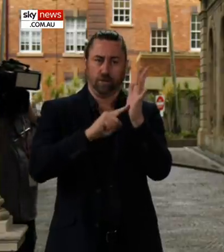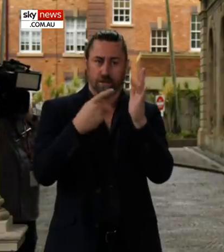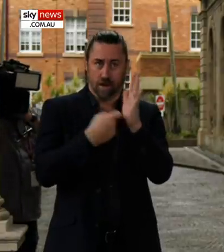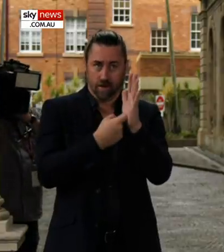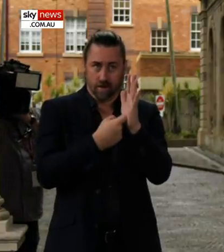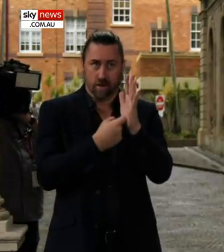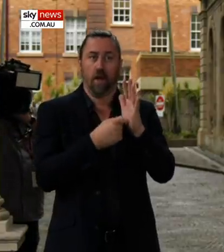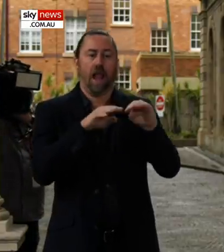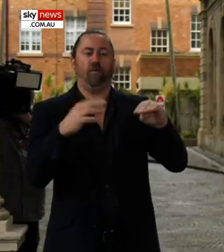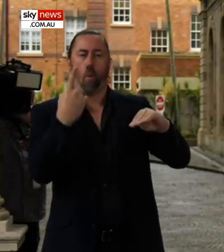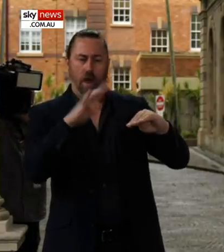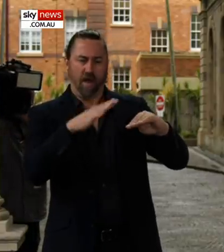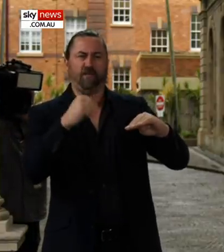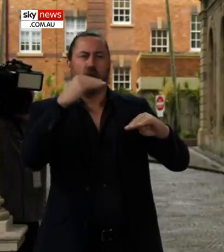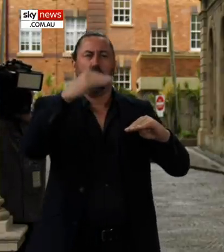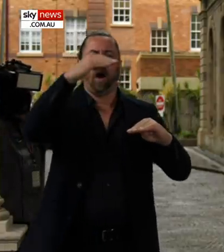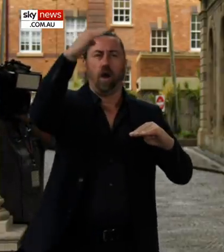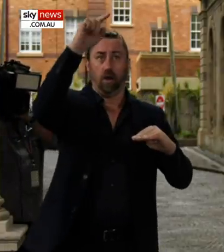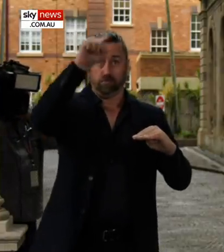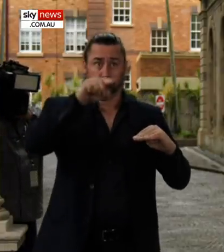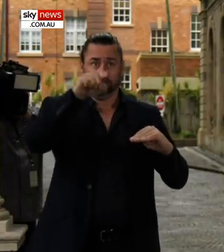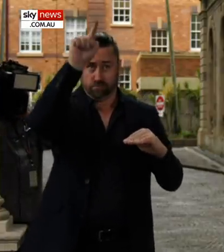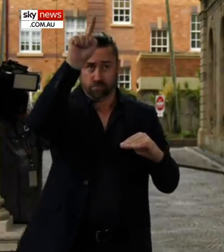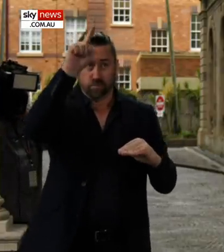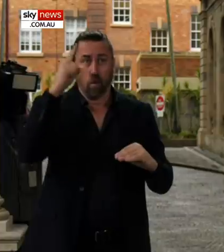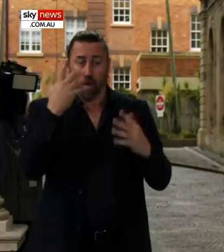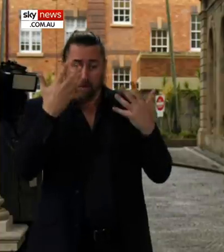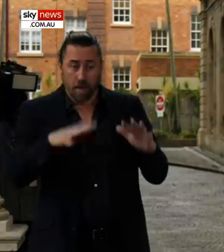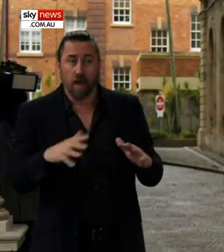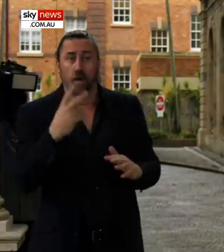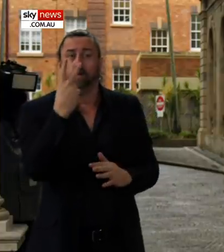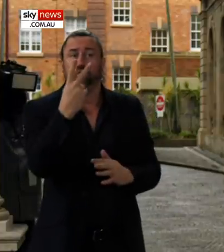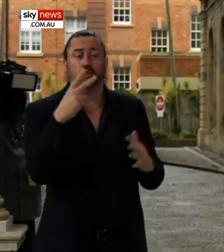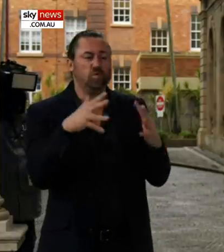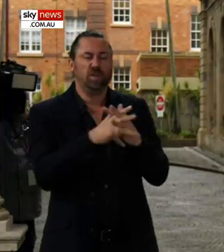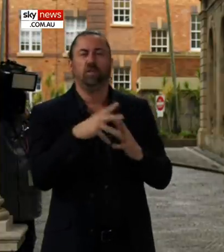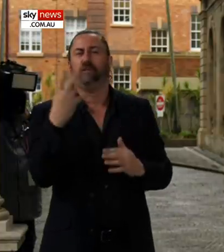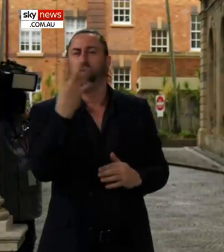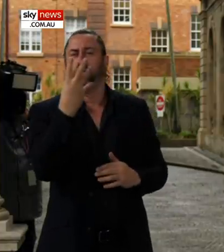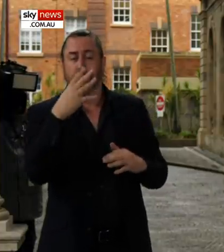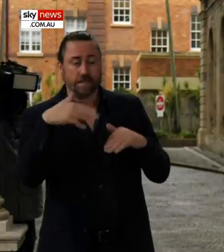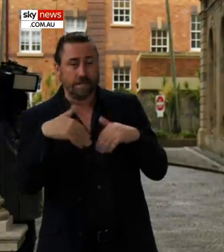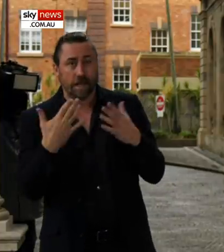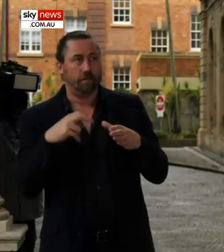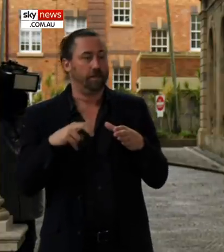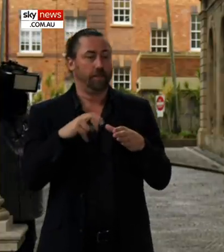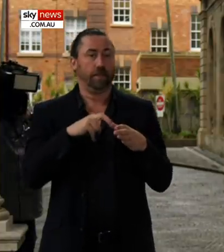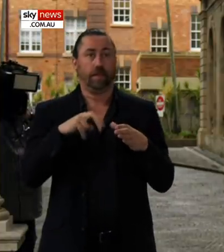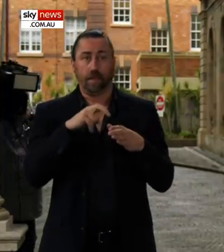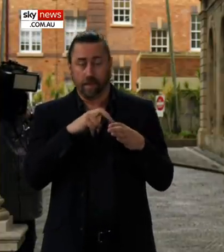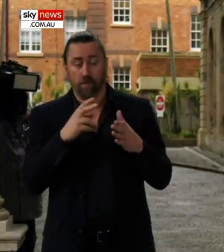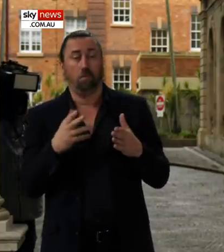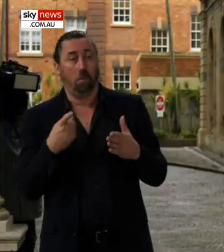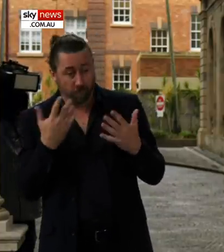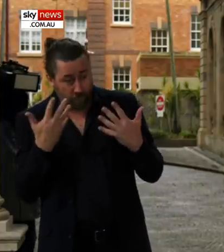floor 1, any of them who complete their normal 14 days will be able to